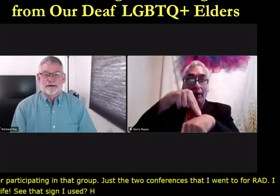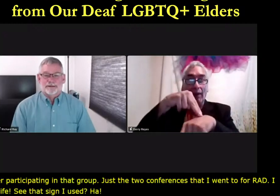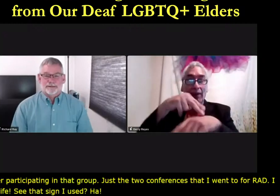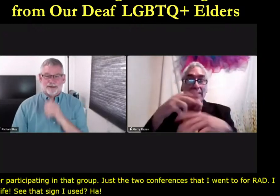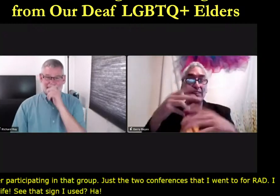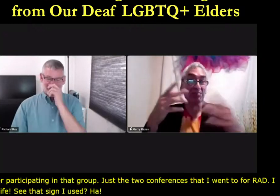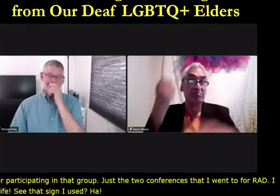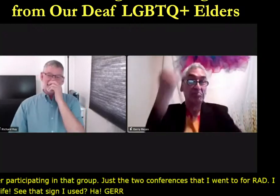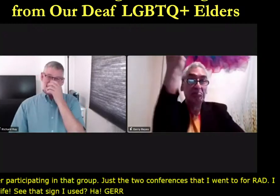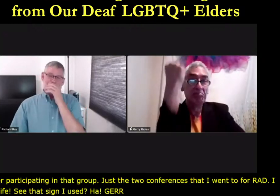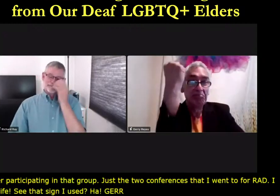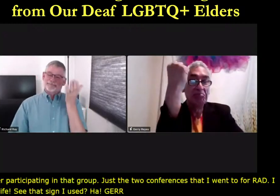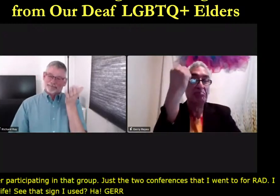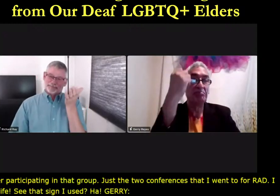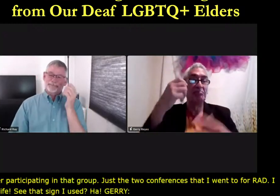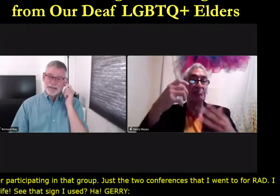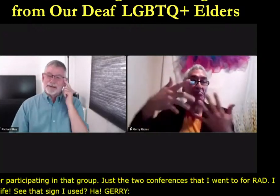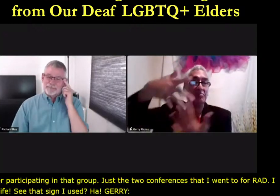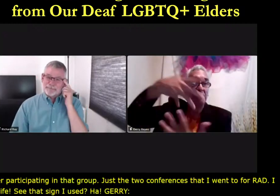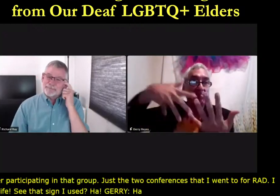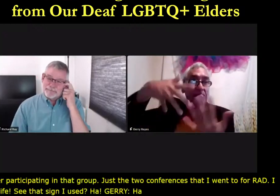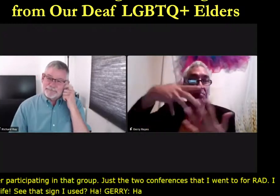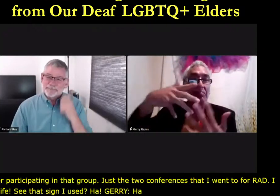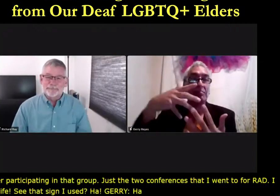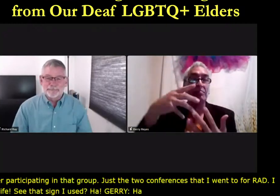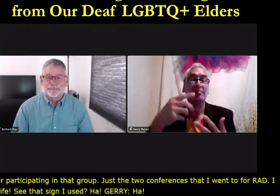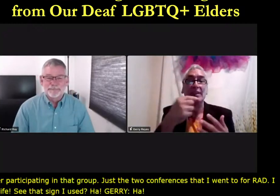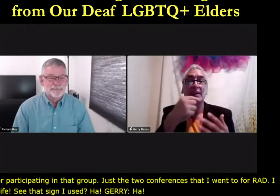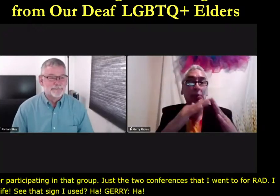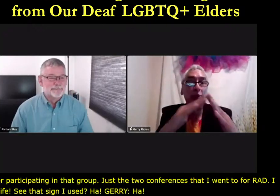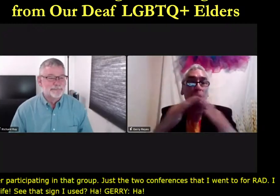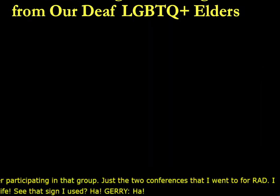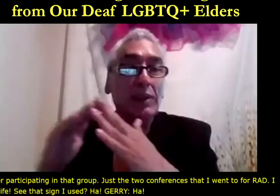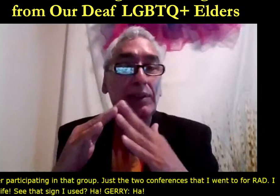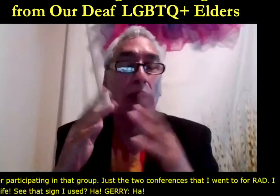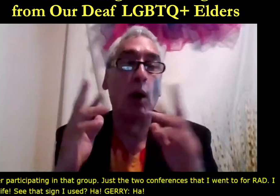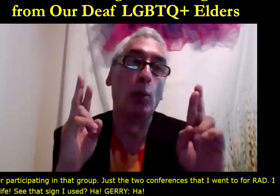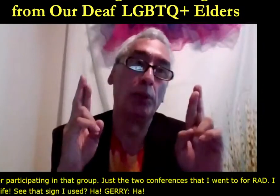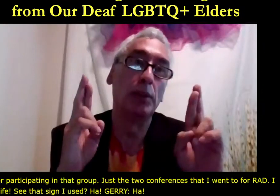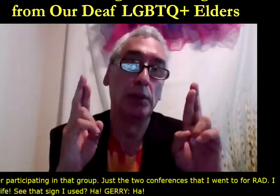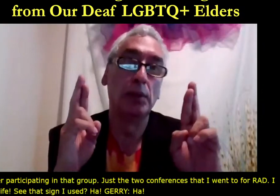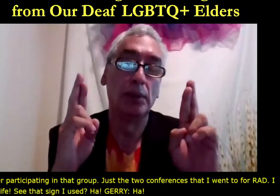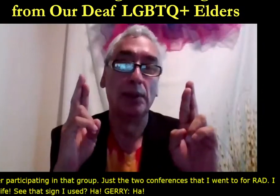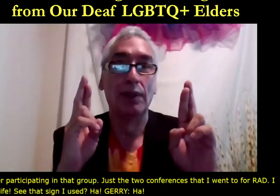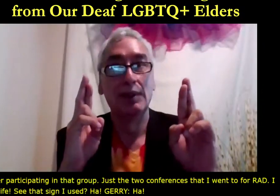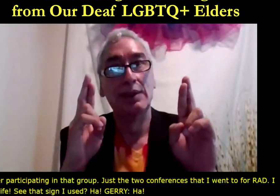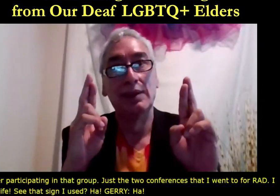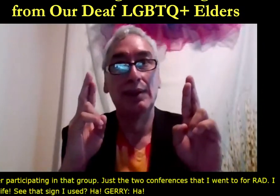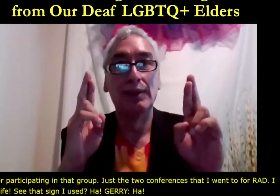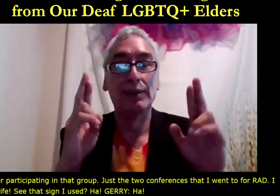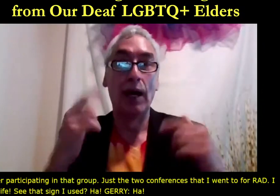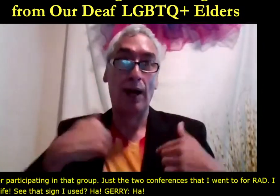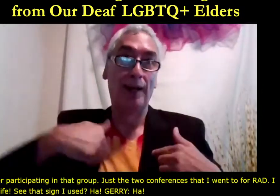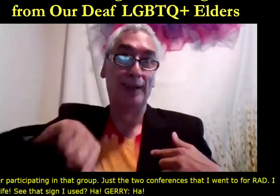and we can go back to normal and these organizations will be revitalized let's hope let's hope